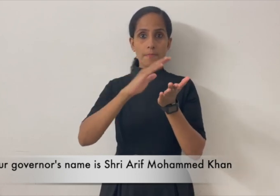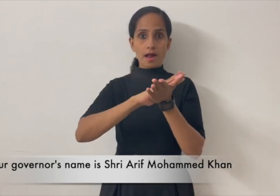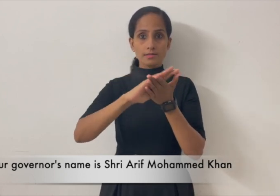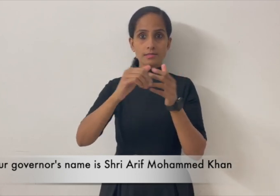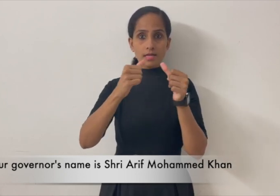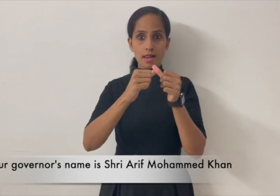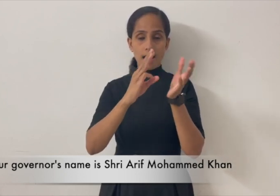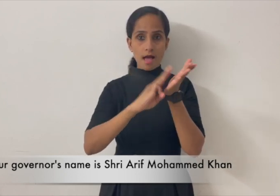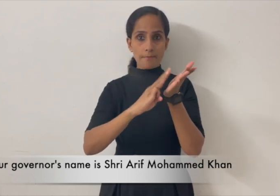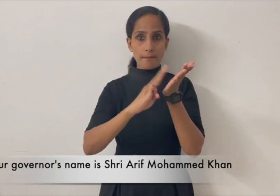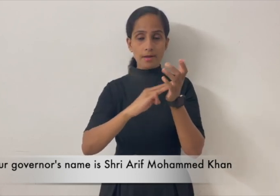Mohammed